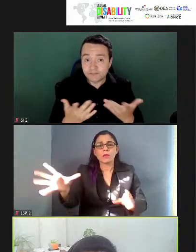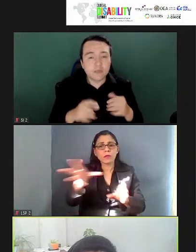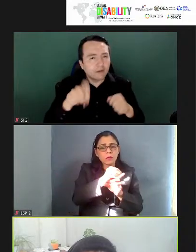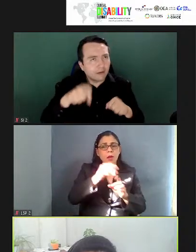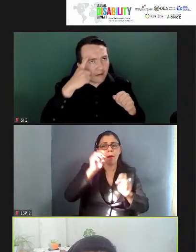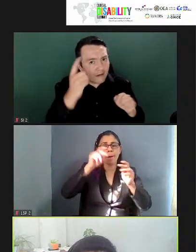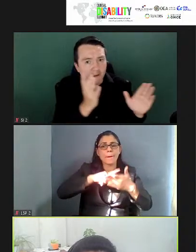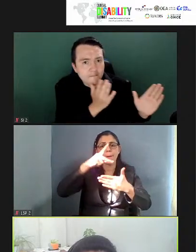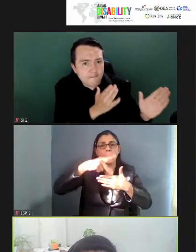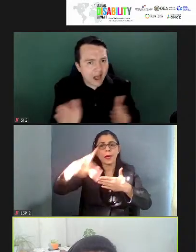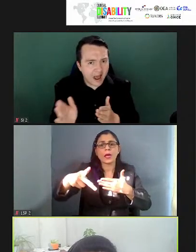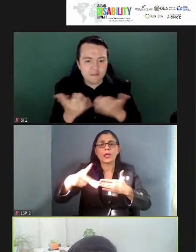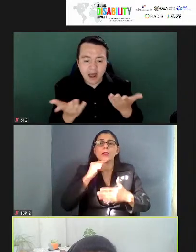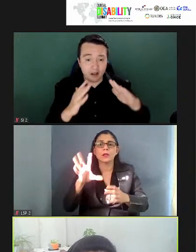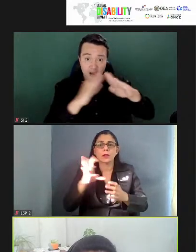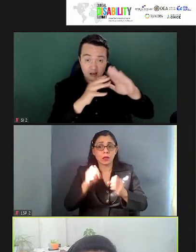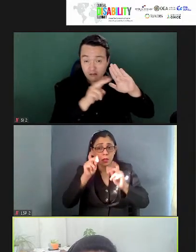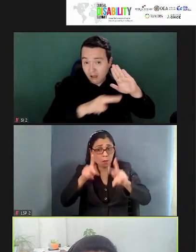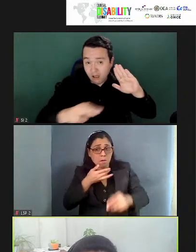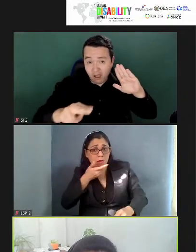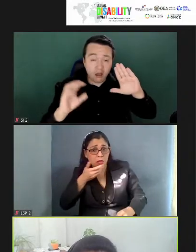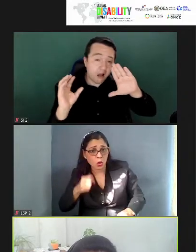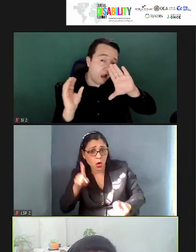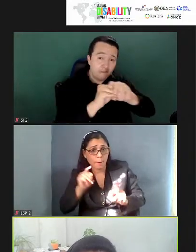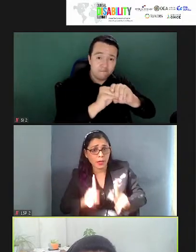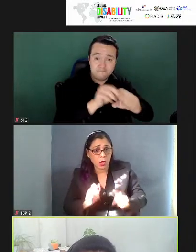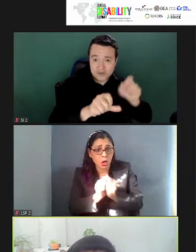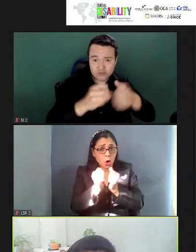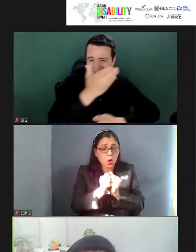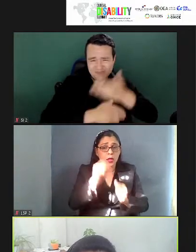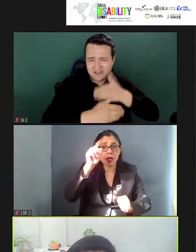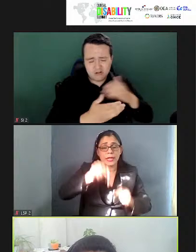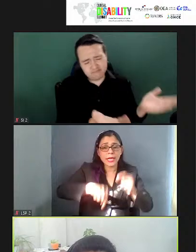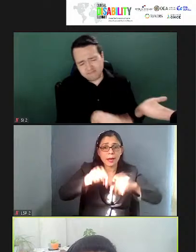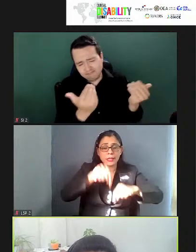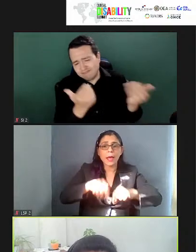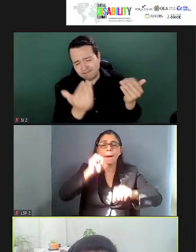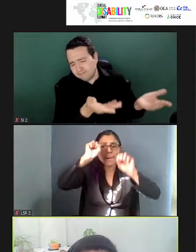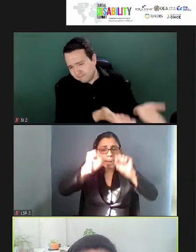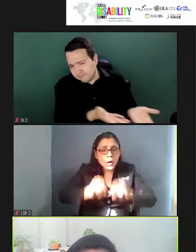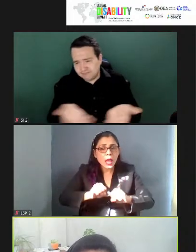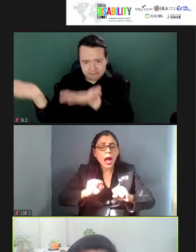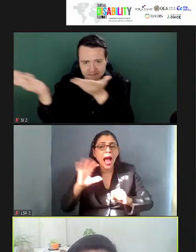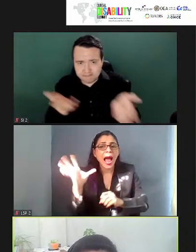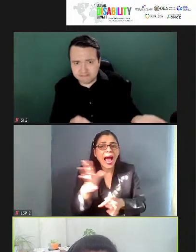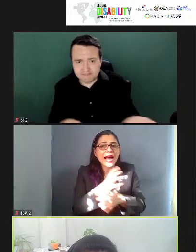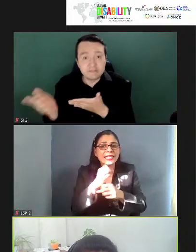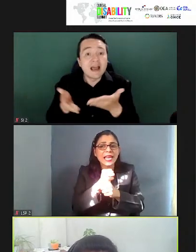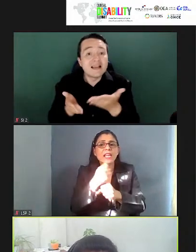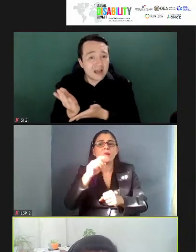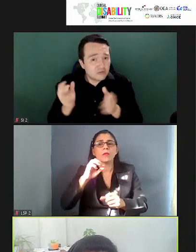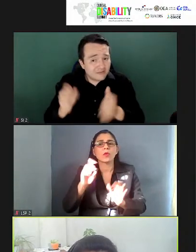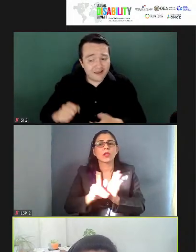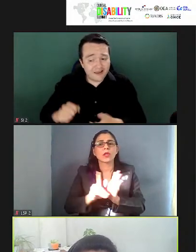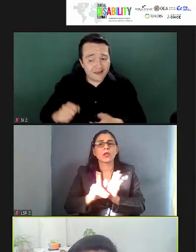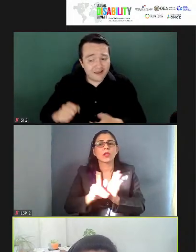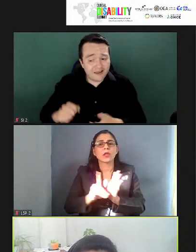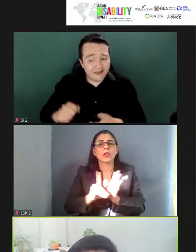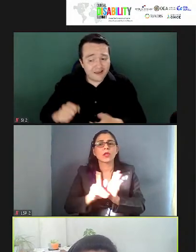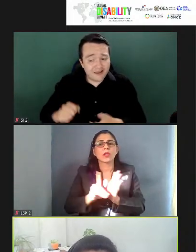this institutionalization are adopted so that persons with disability may exercise their right to